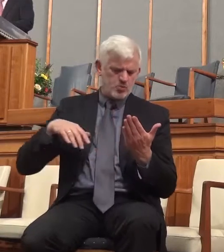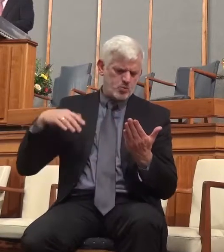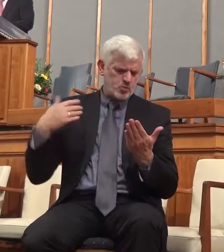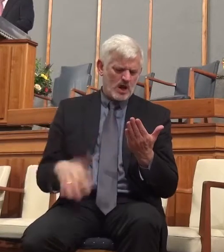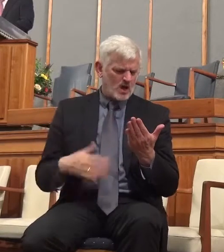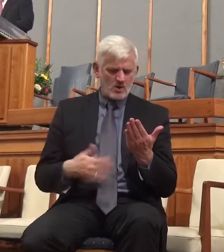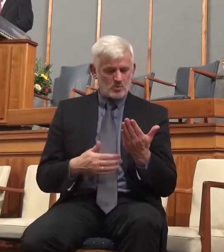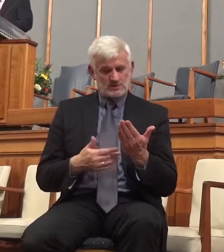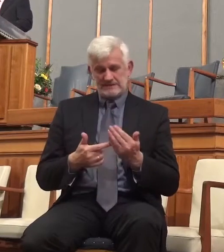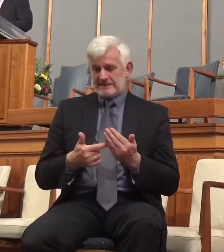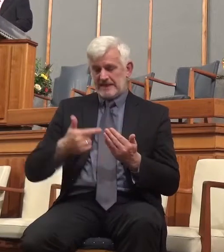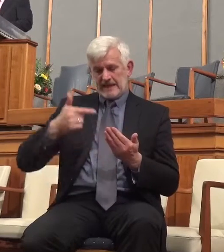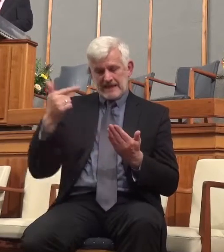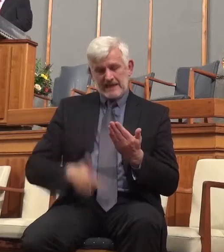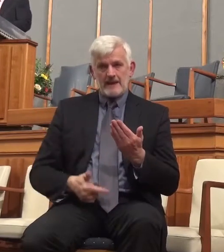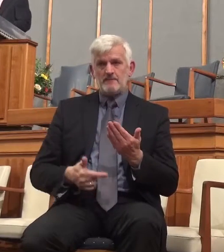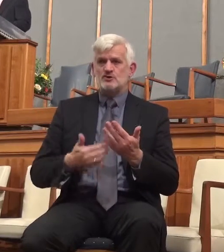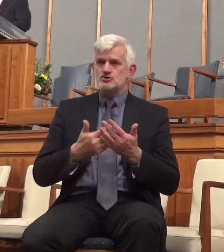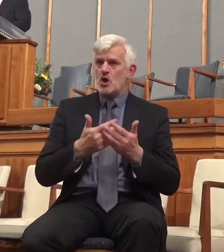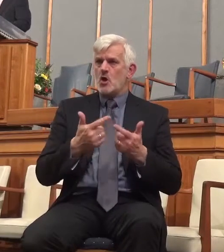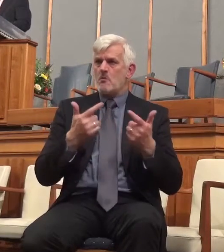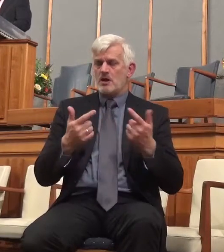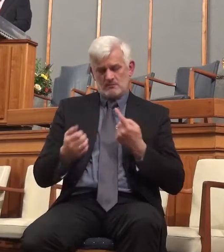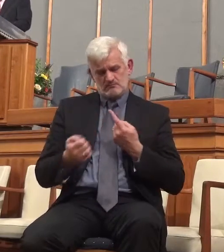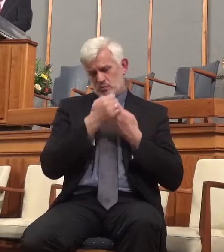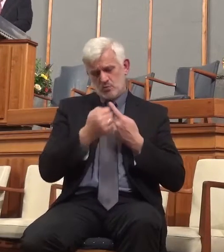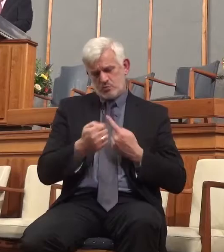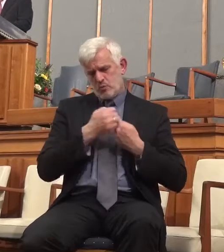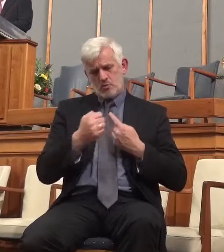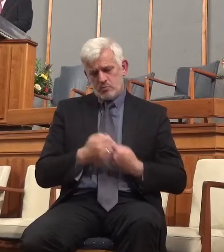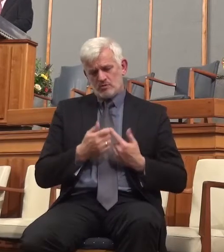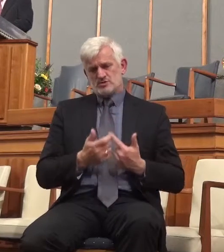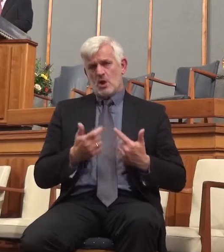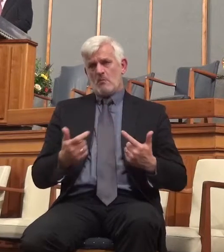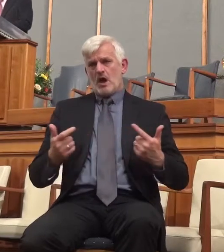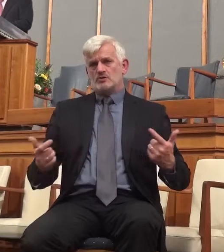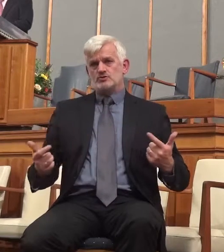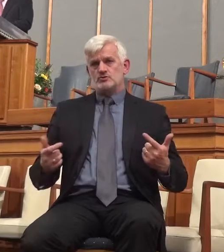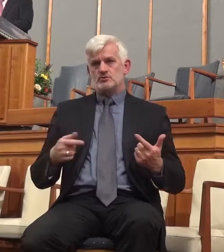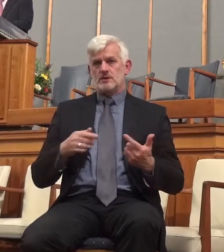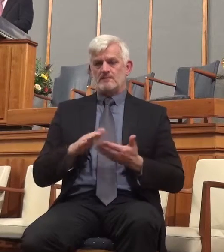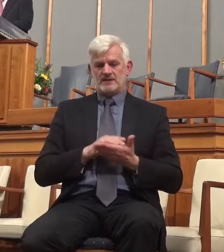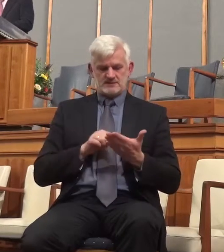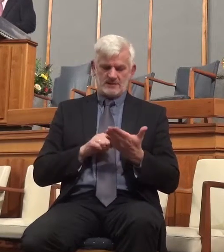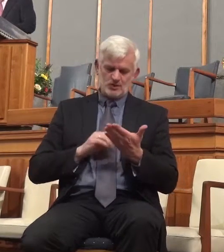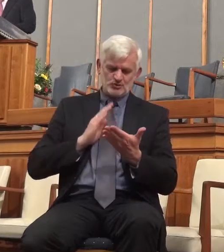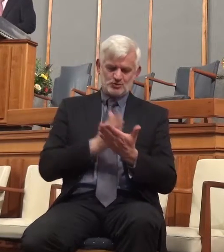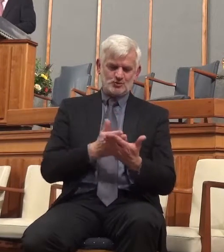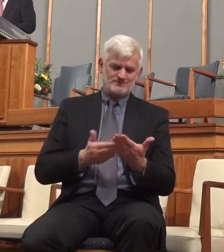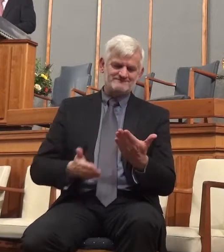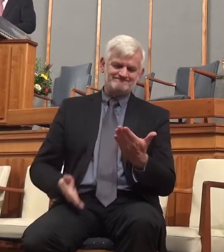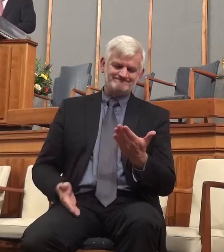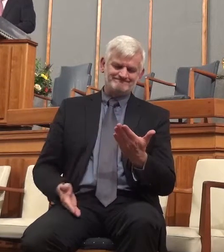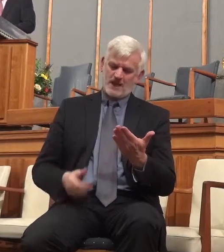full of striking and wonderfully profound matter, it is authentic to us. We believe